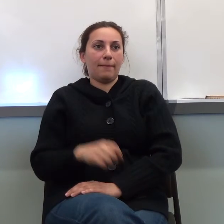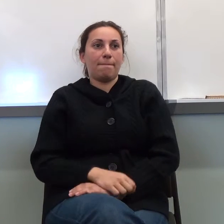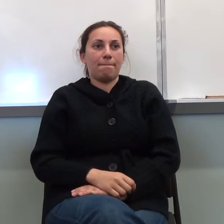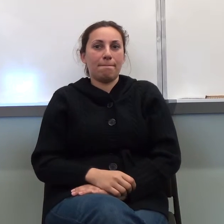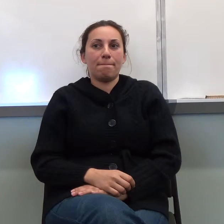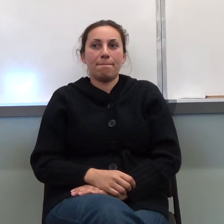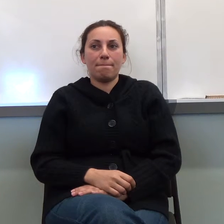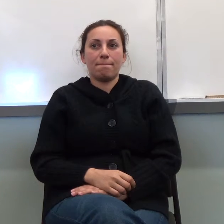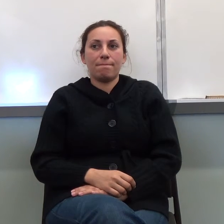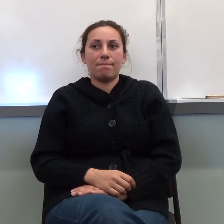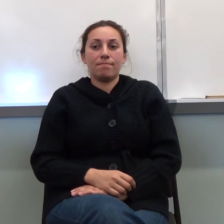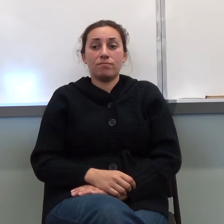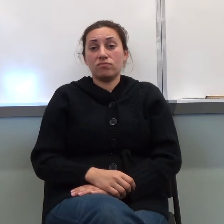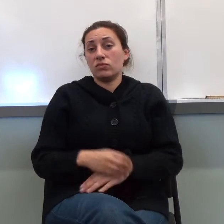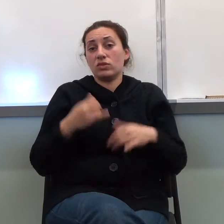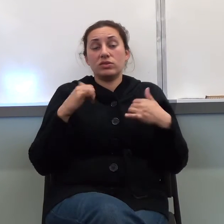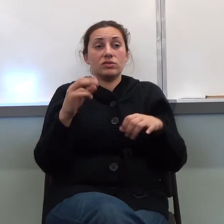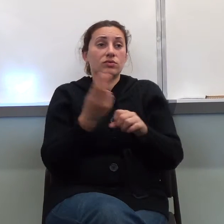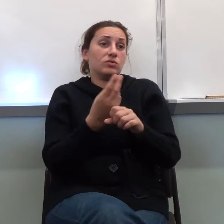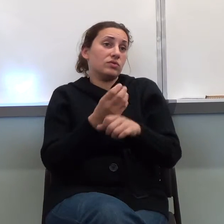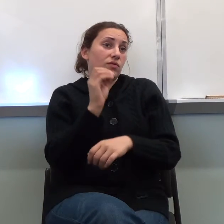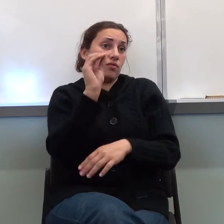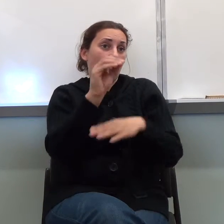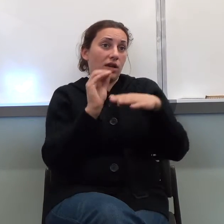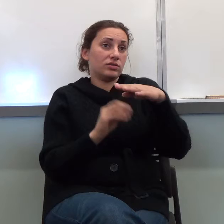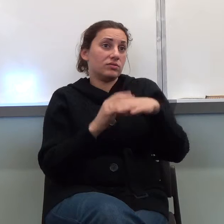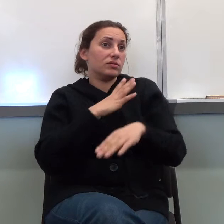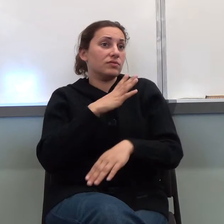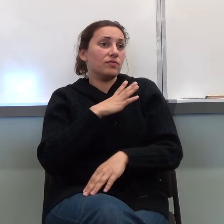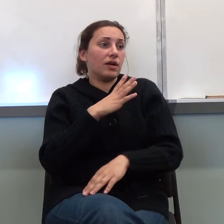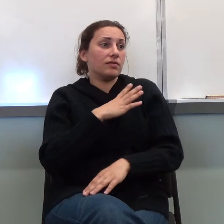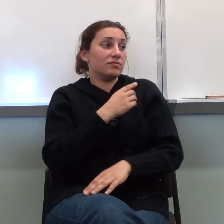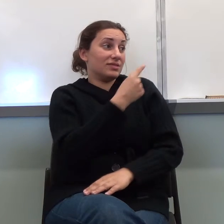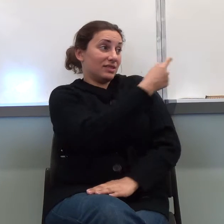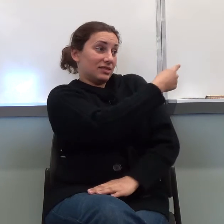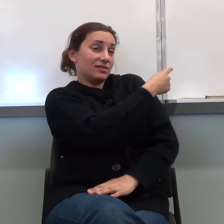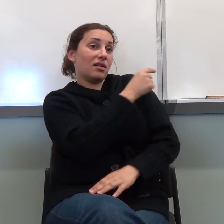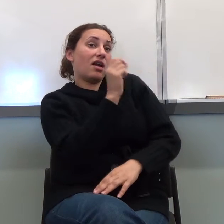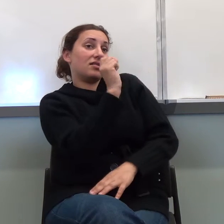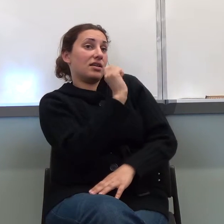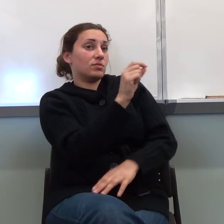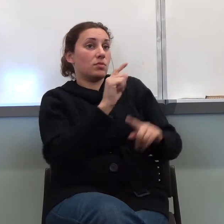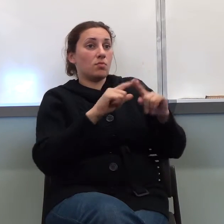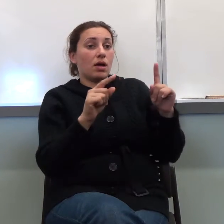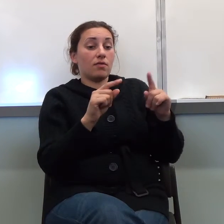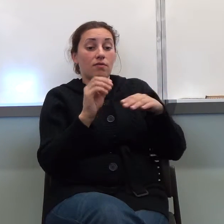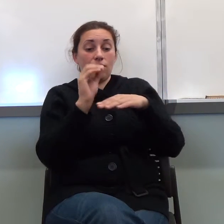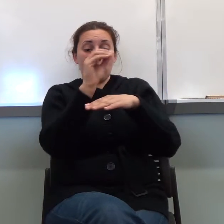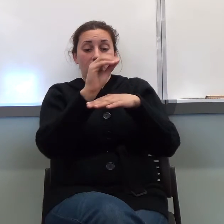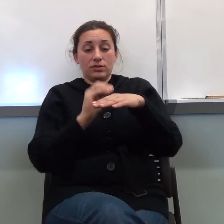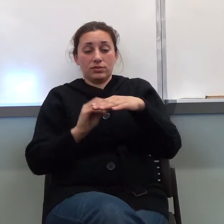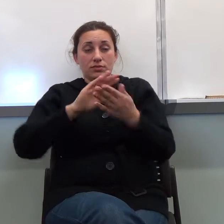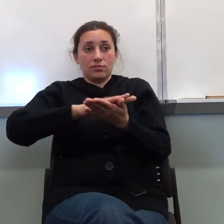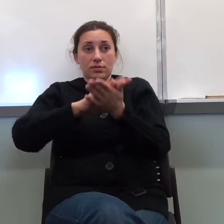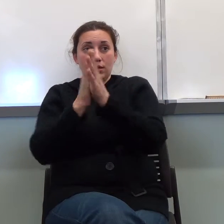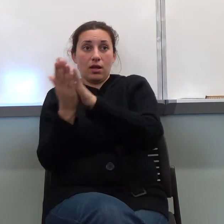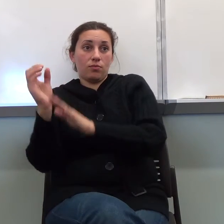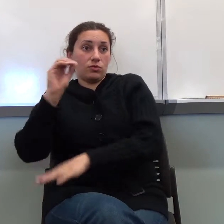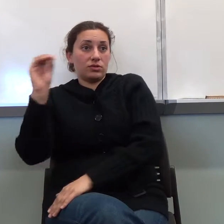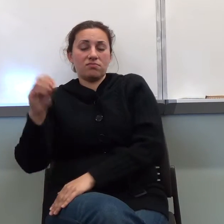Now you can still do fractions that way too. These are decimals, but we can go from fractions over to percents in exactly the same way. They give